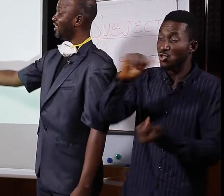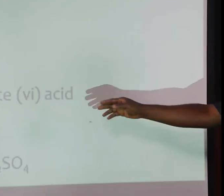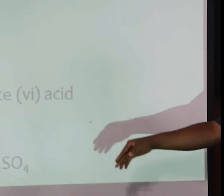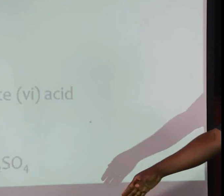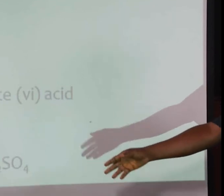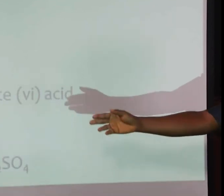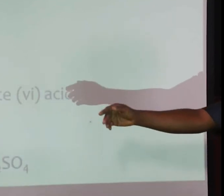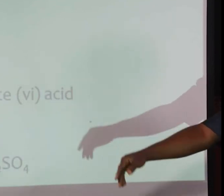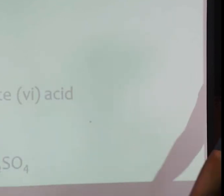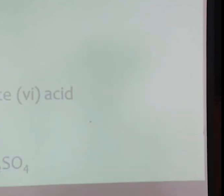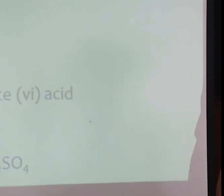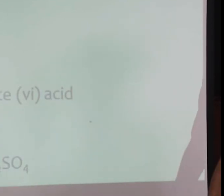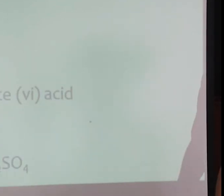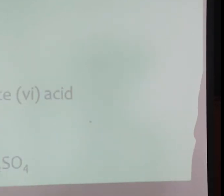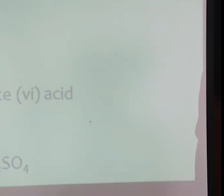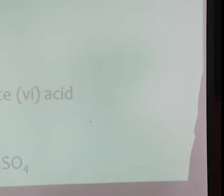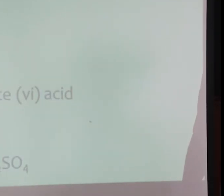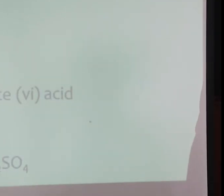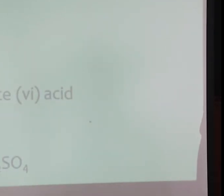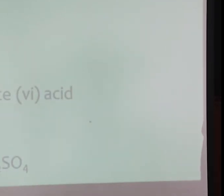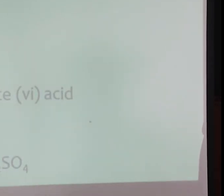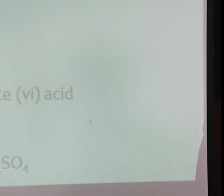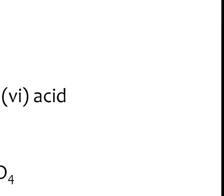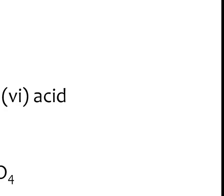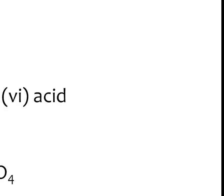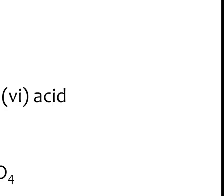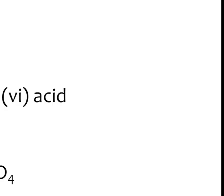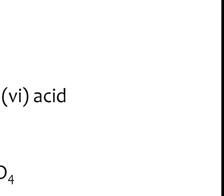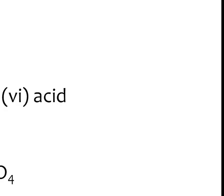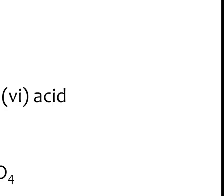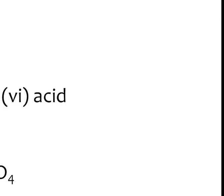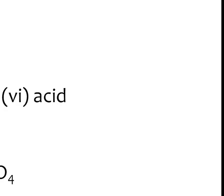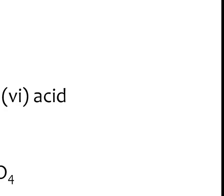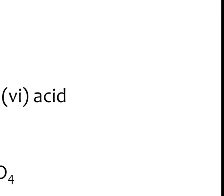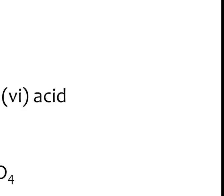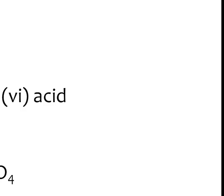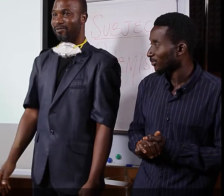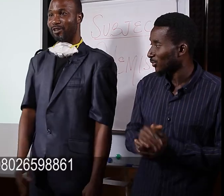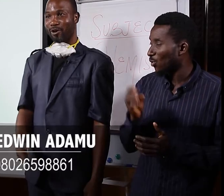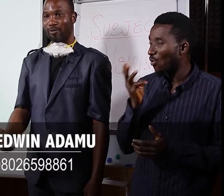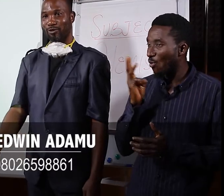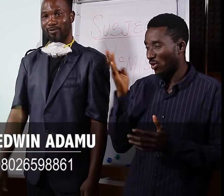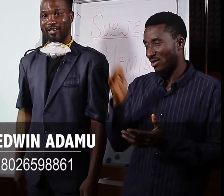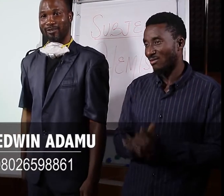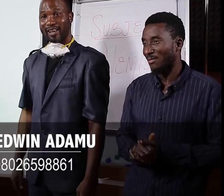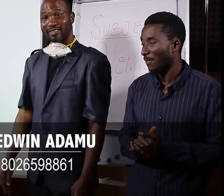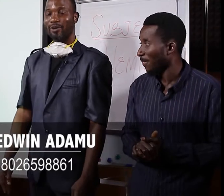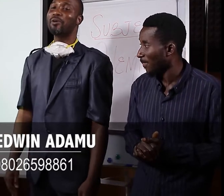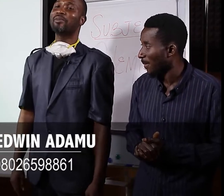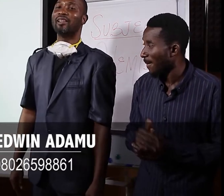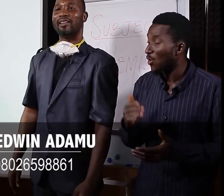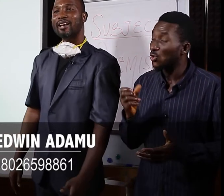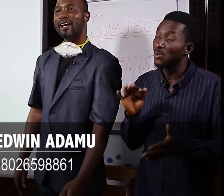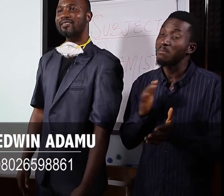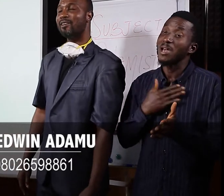the valencies, you have it as H2SO4. Apart from water, I'm sure this is the next formula that is very, very common to my students at